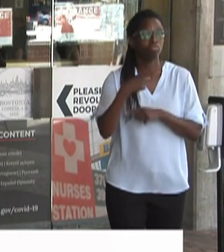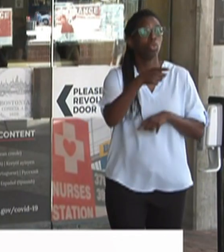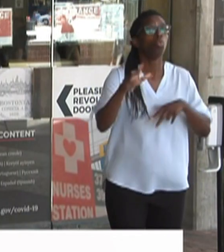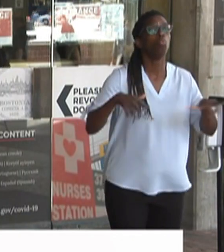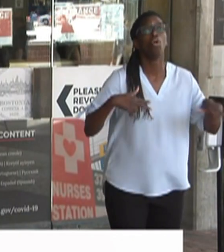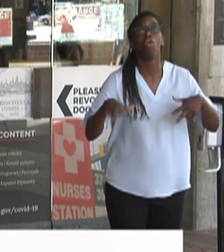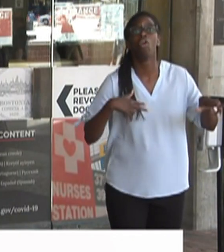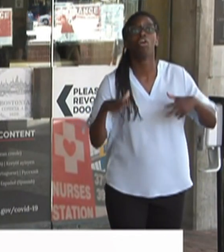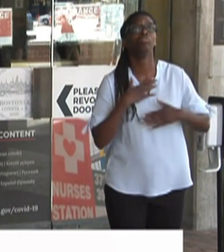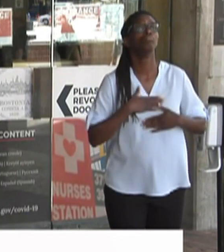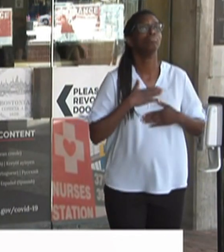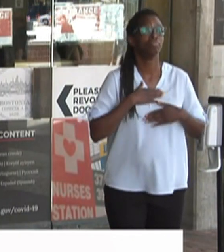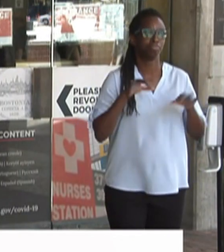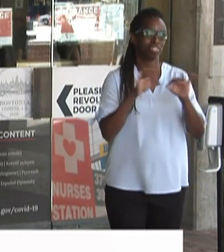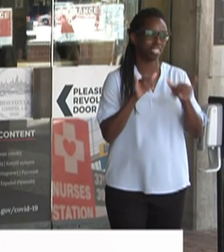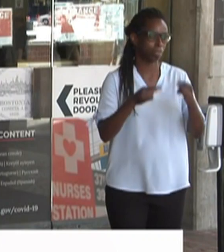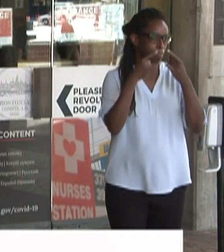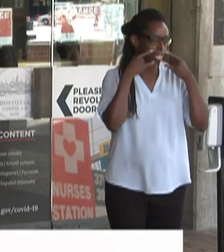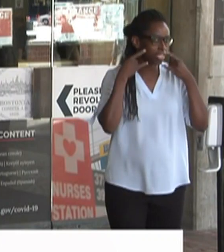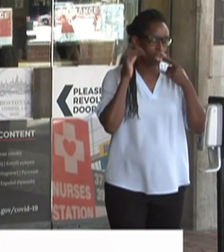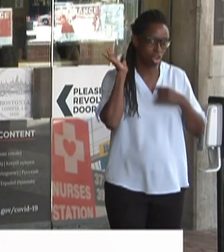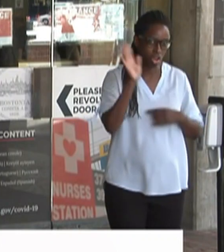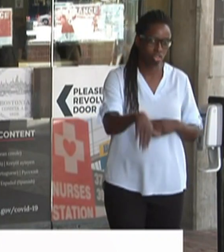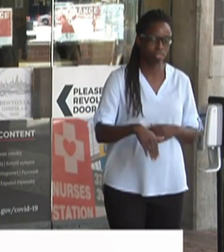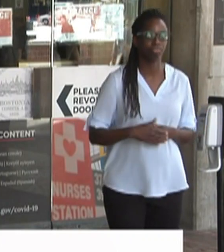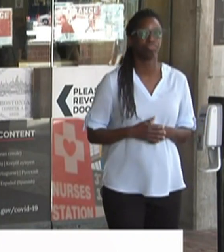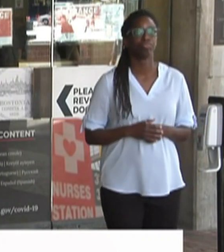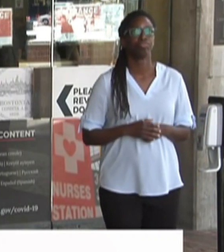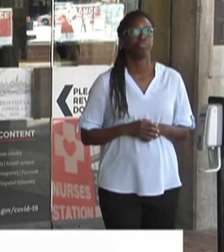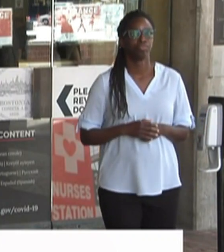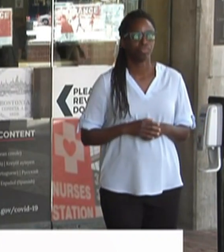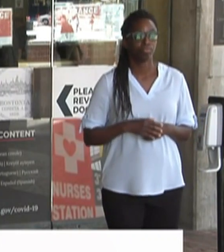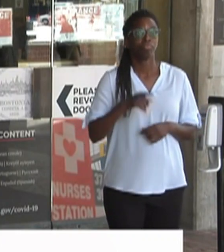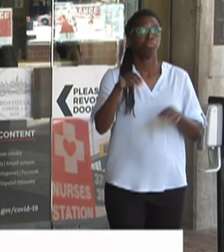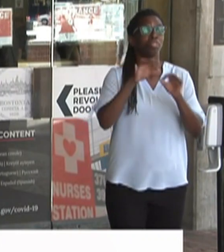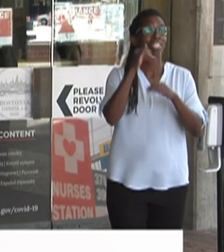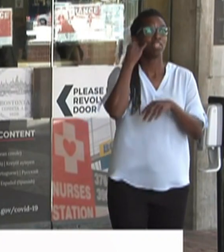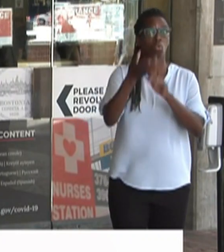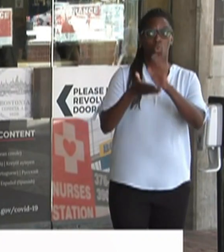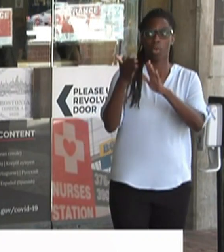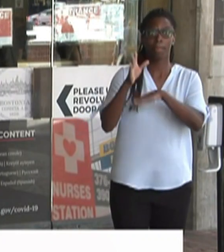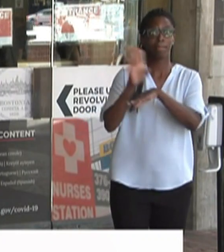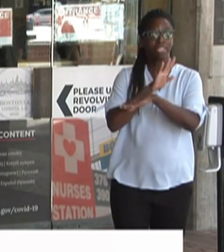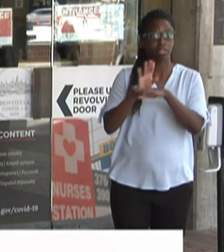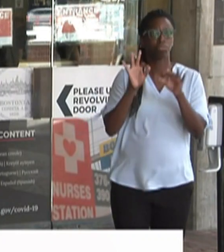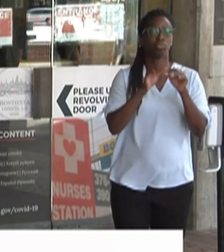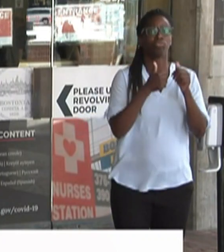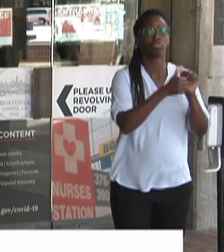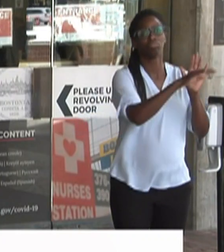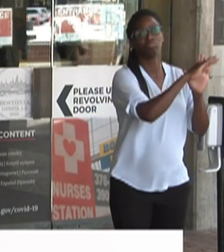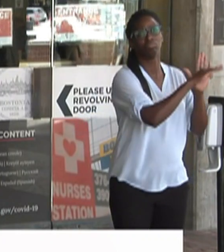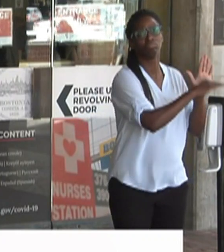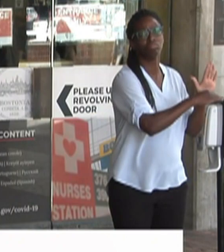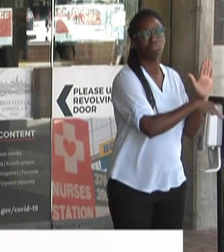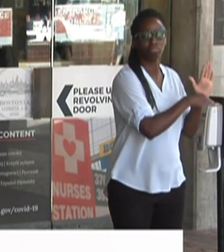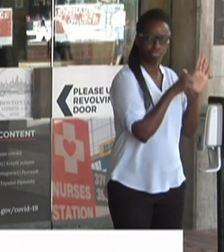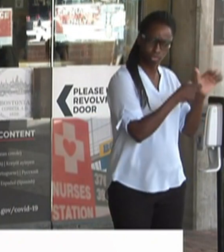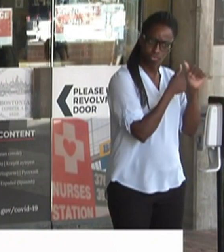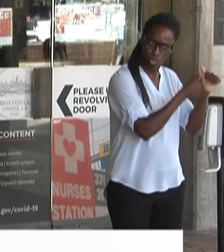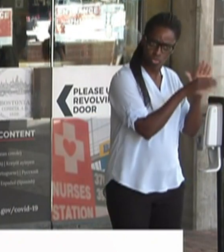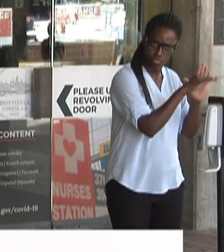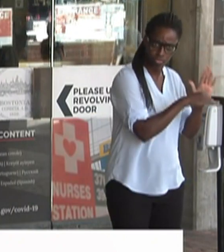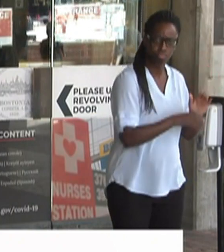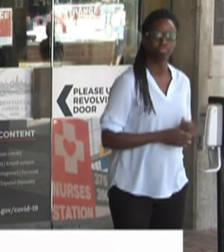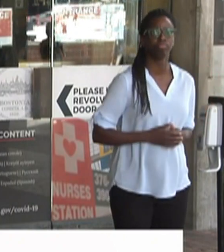and customers can follow them as well. So take time to explain to your employees and customers the guidelines. And we need to continue to remain